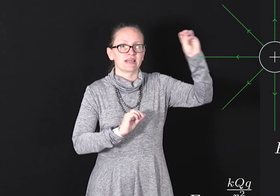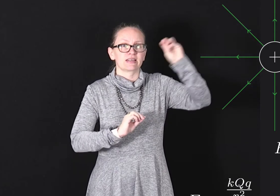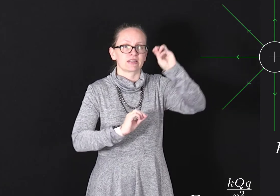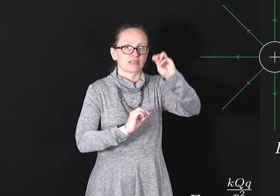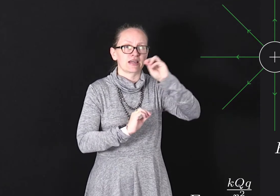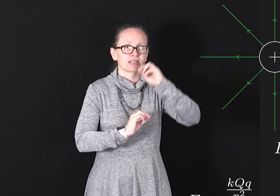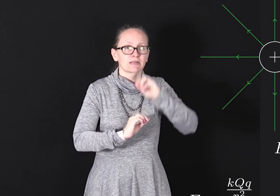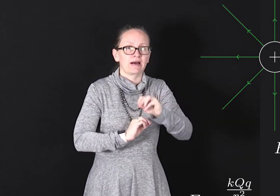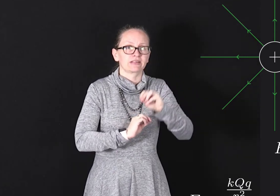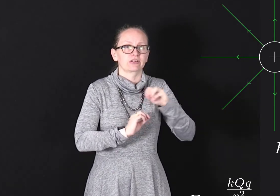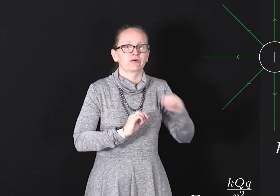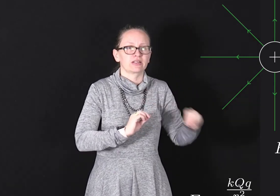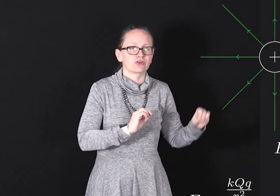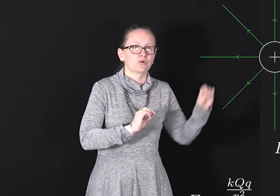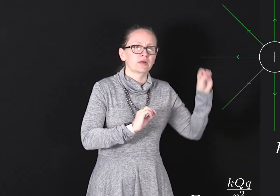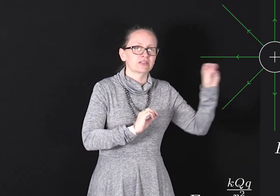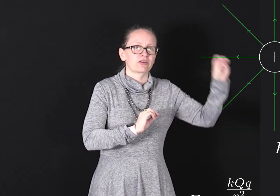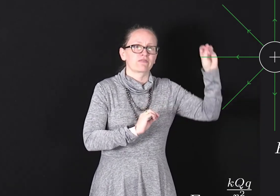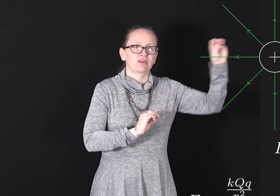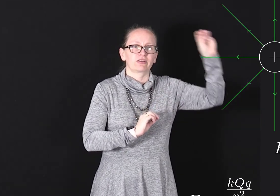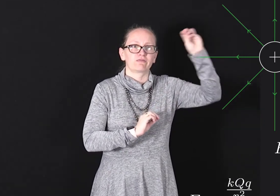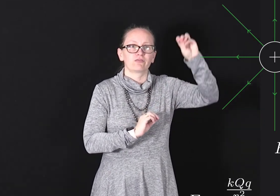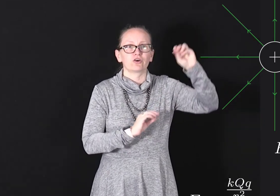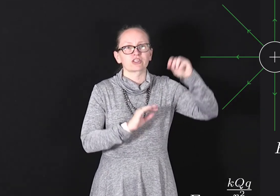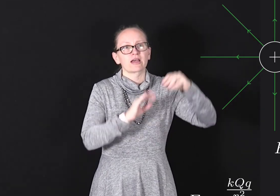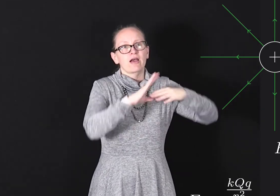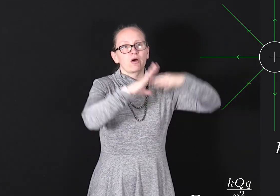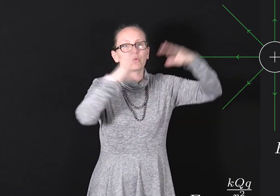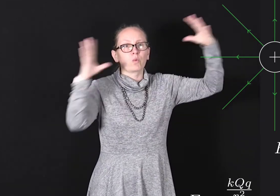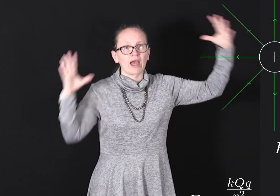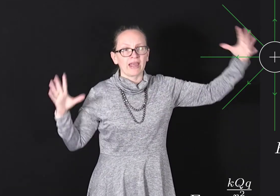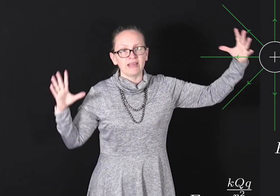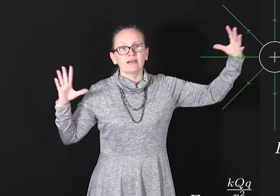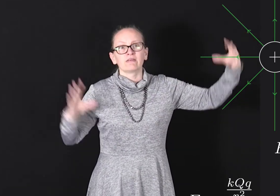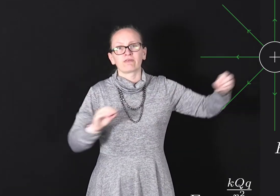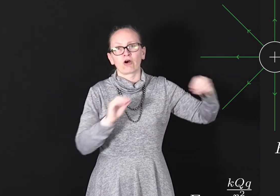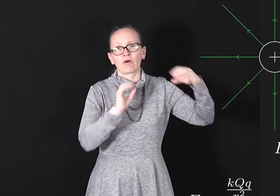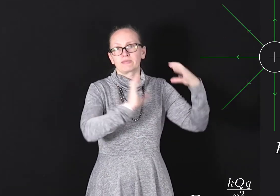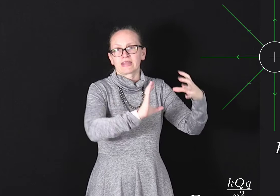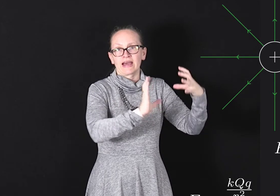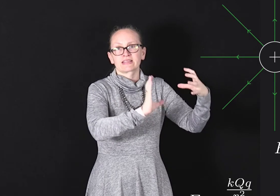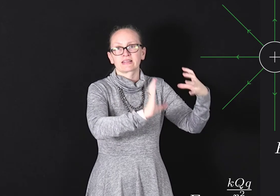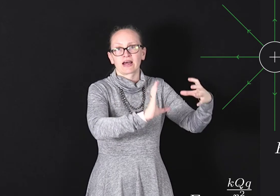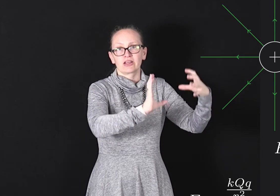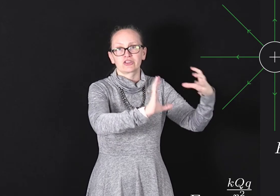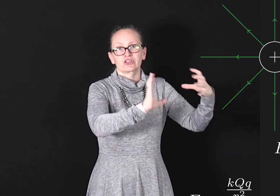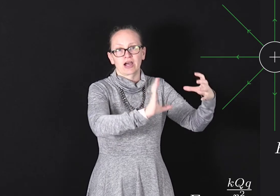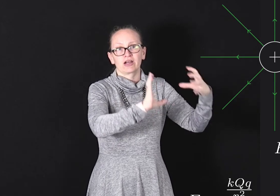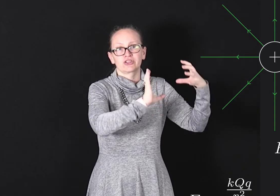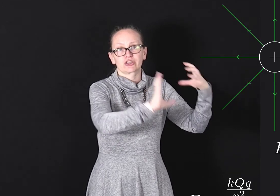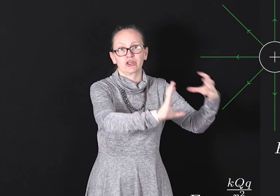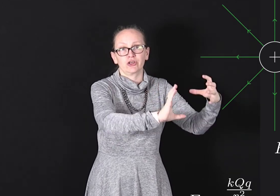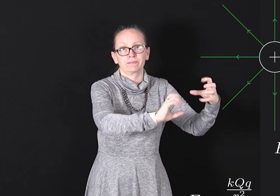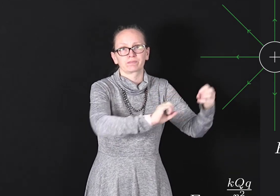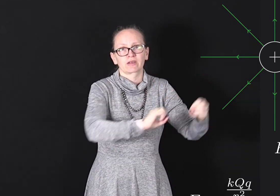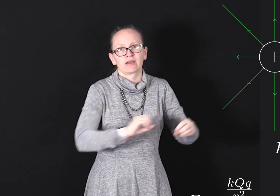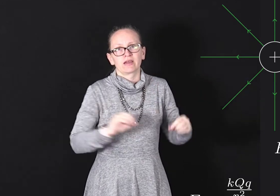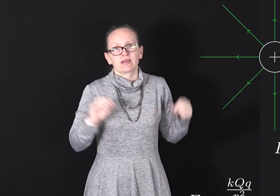that the test particle is always going to feel the force away from that large charge Q. Now,